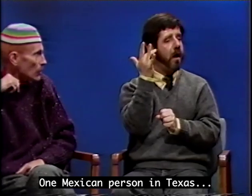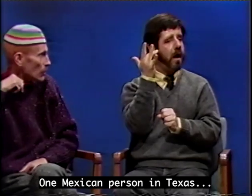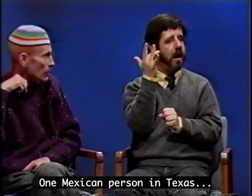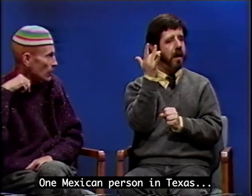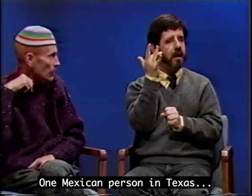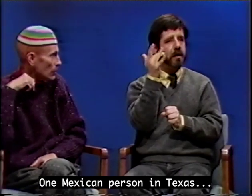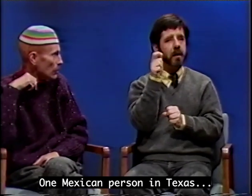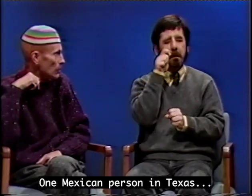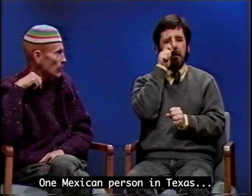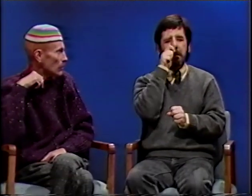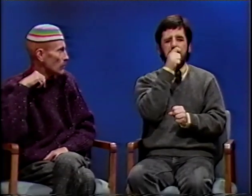in Texas